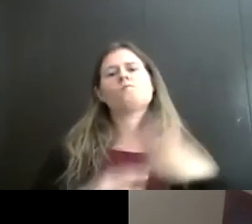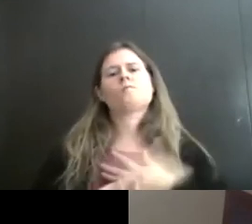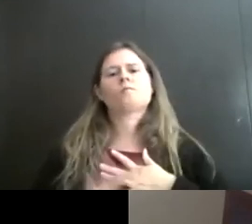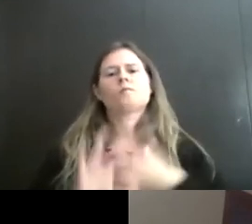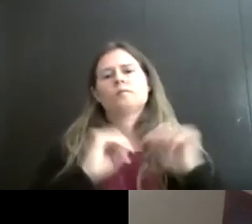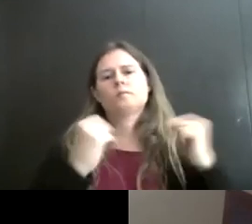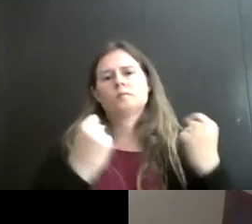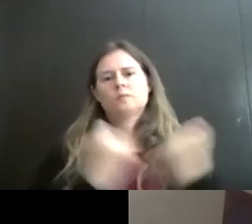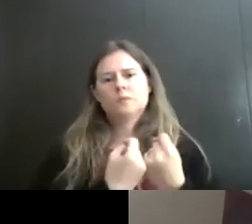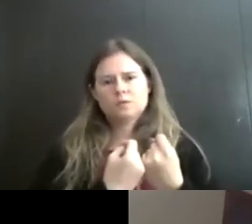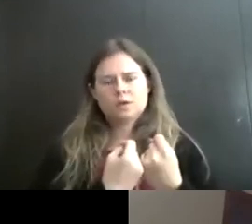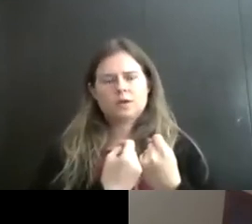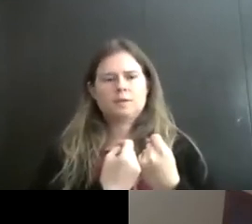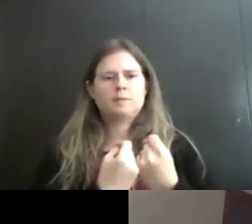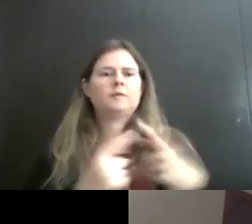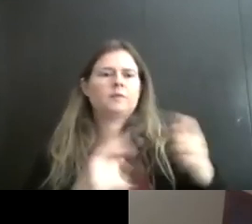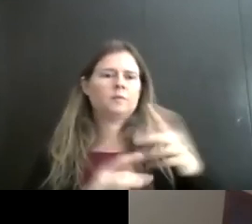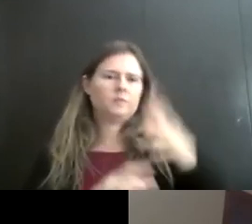ancestry from my father's side of the family.